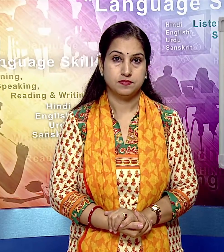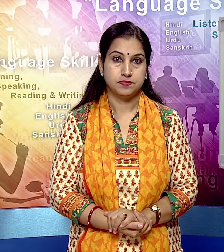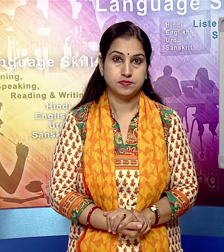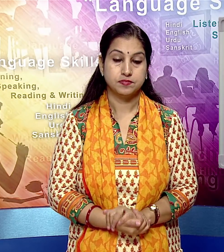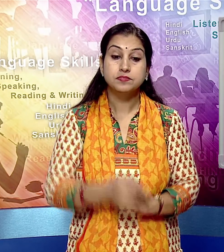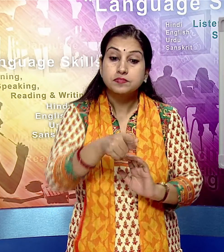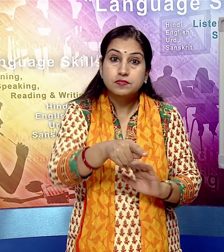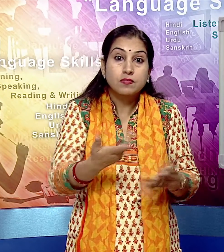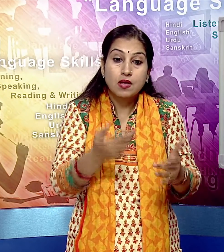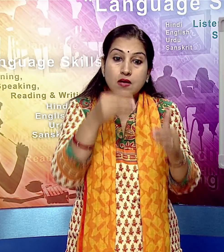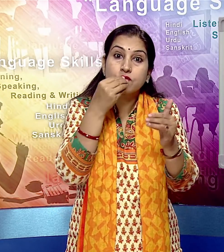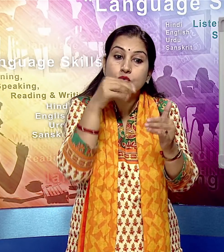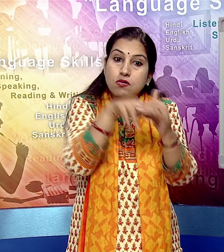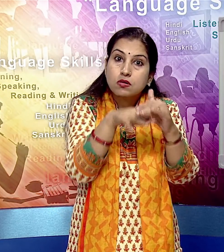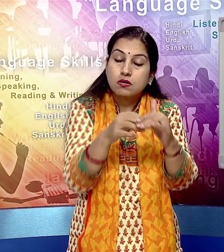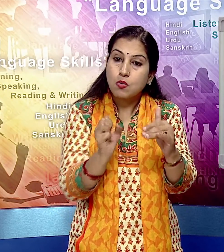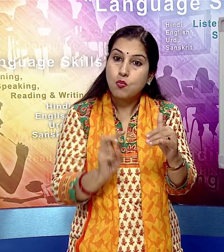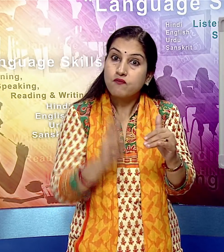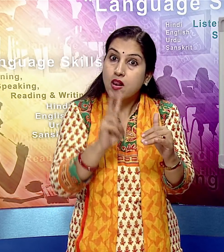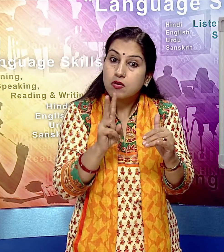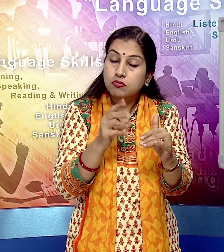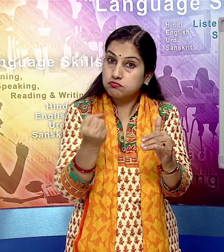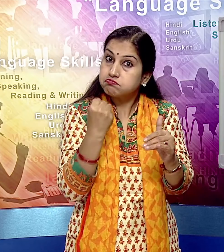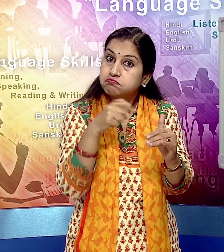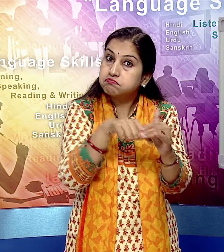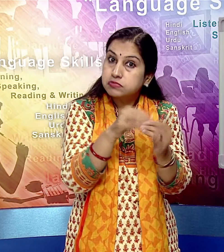it conserves the nutritive value,